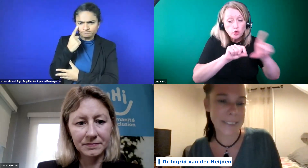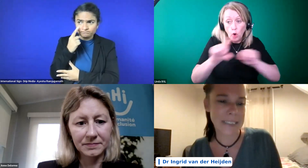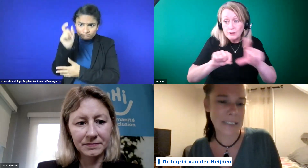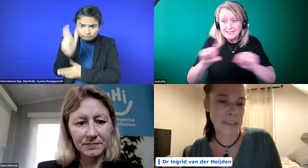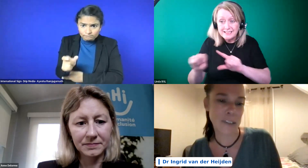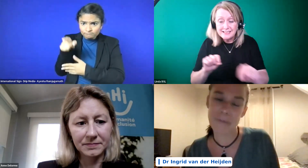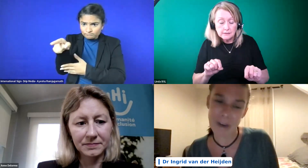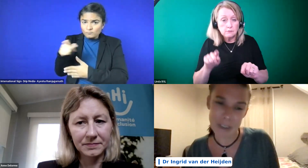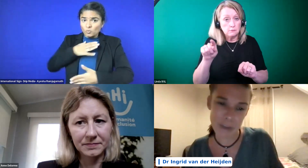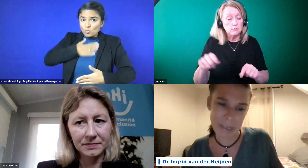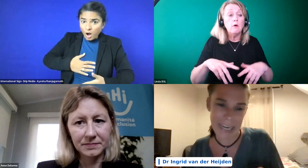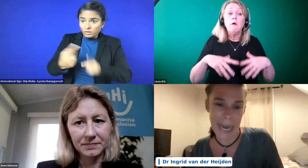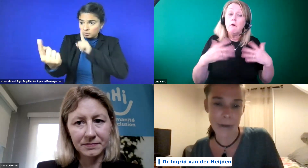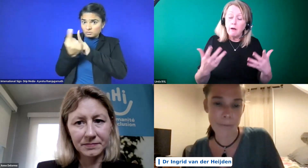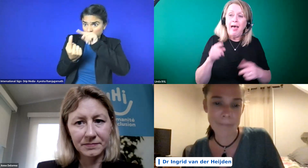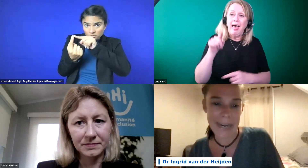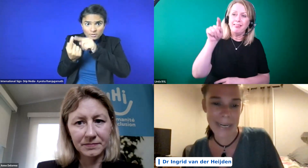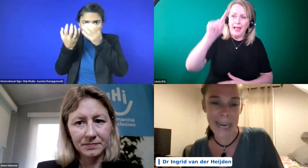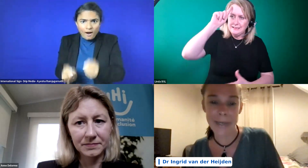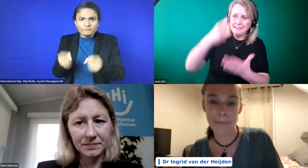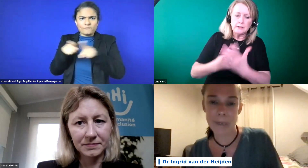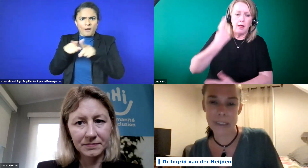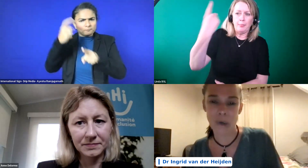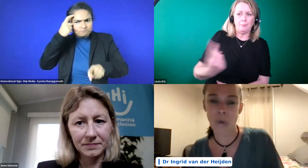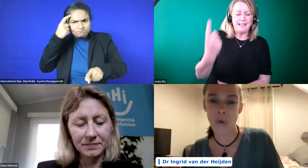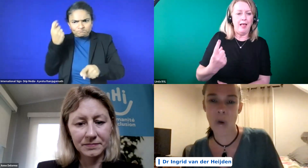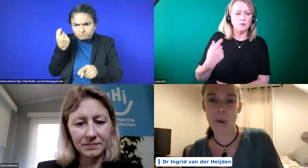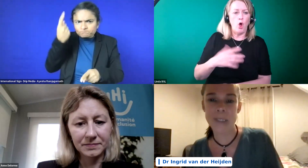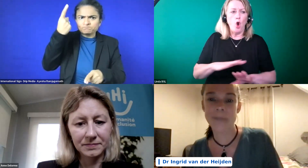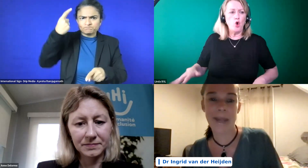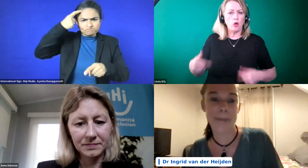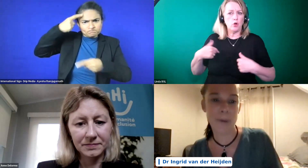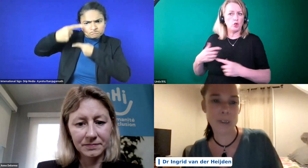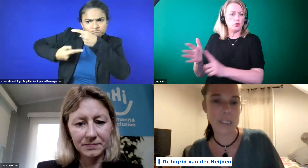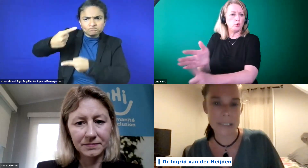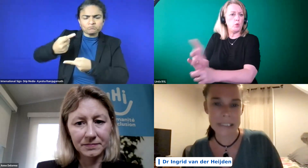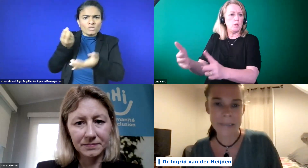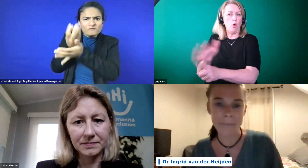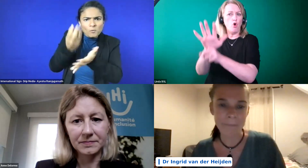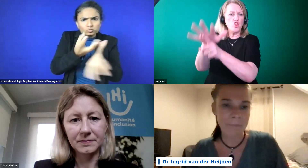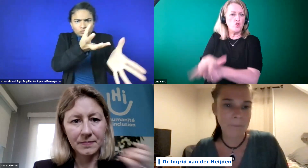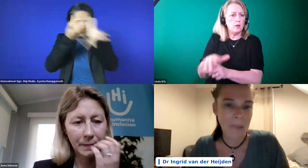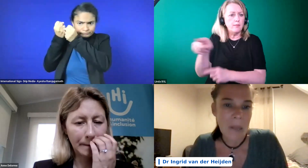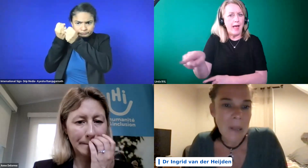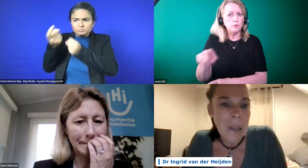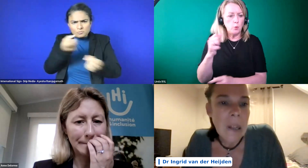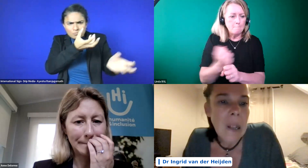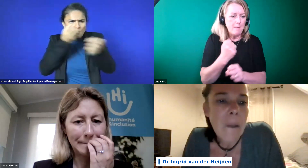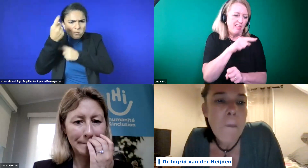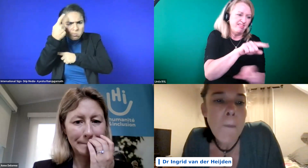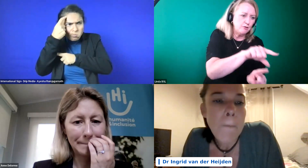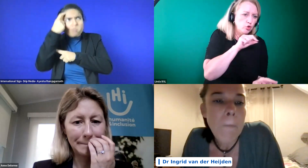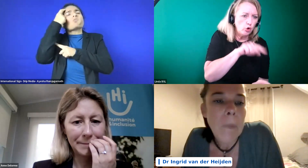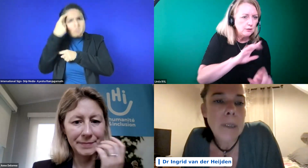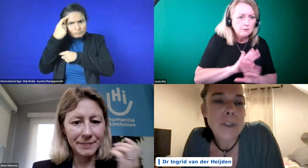clients' decisions are voluntary and not made under pressure or coerced by other persons.